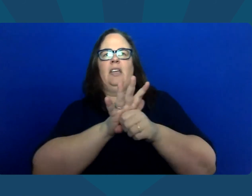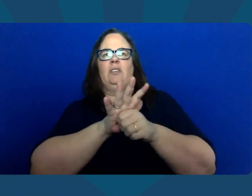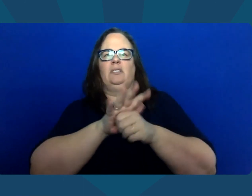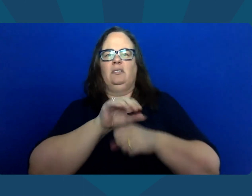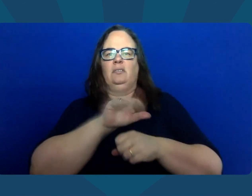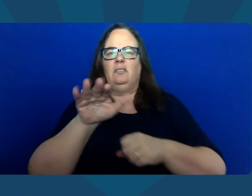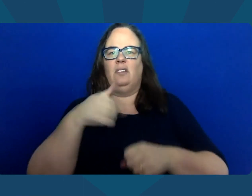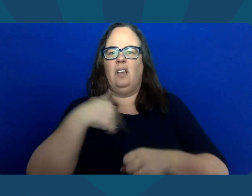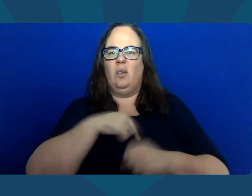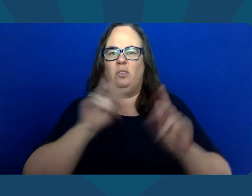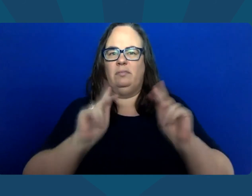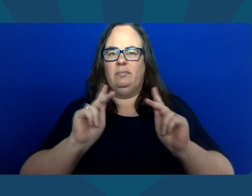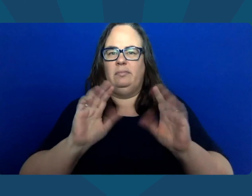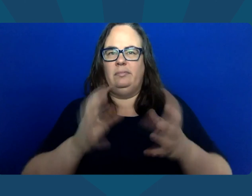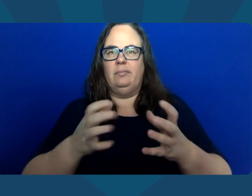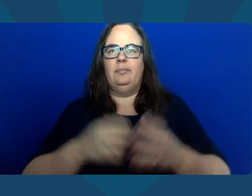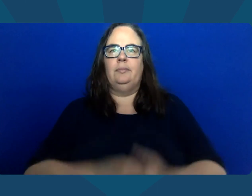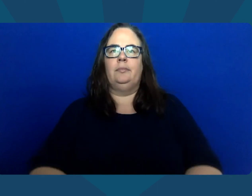virus on our population.